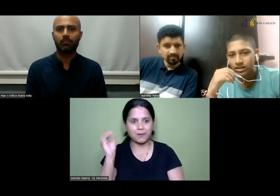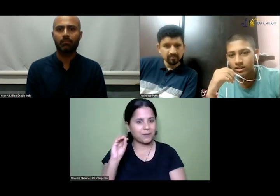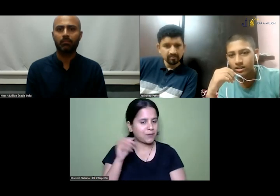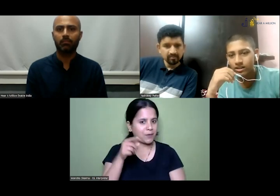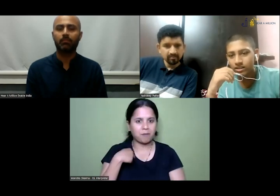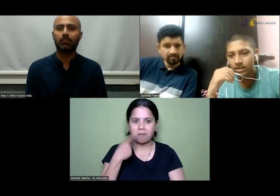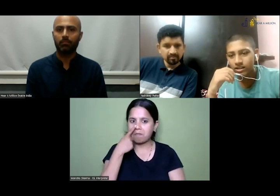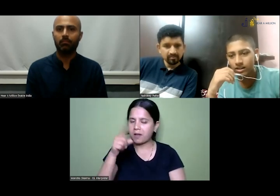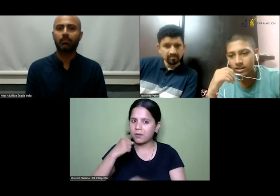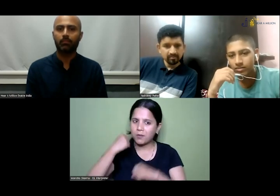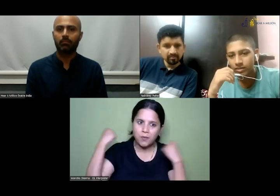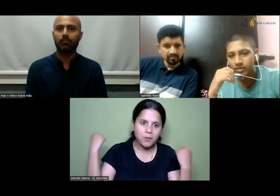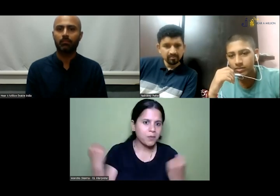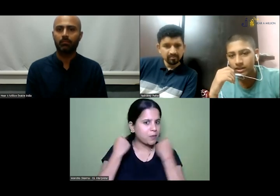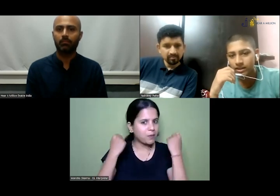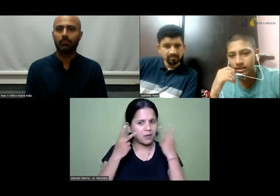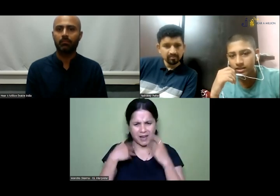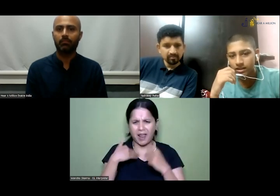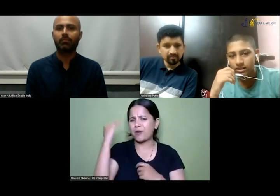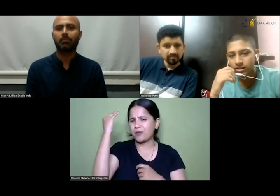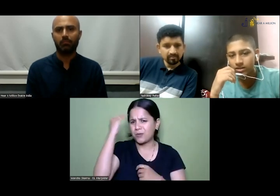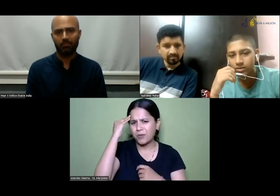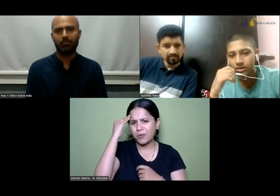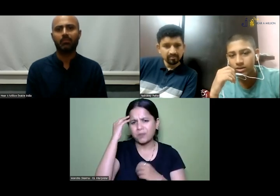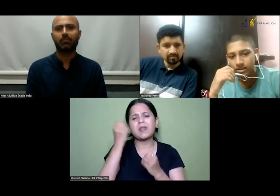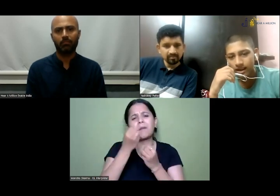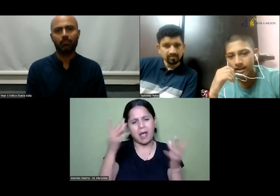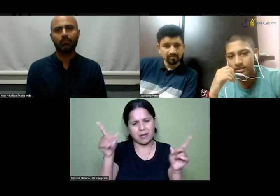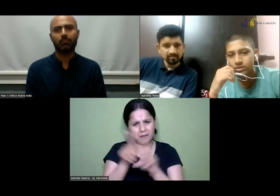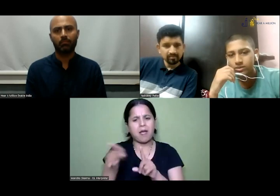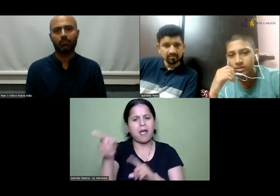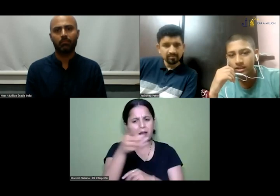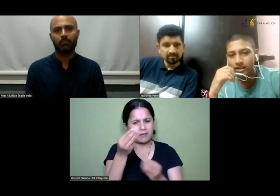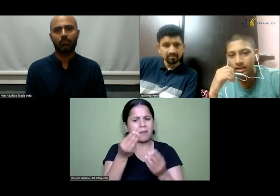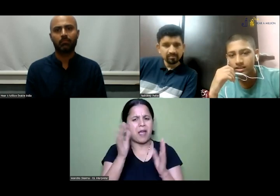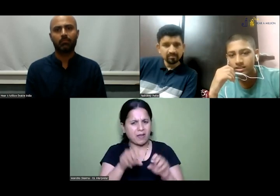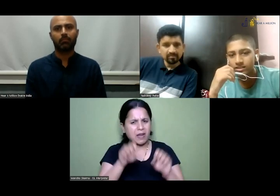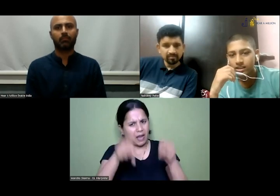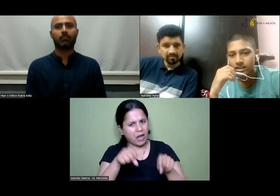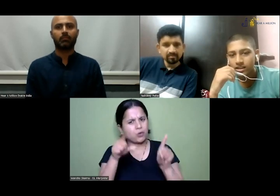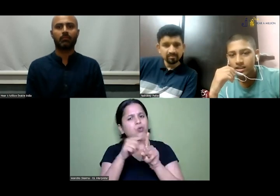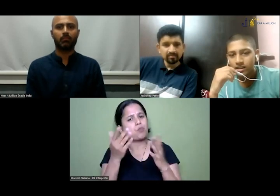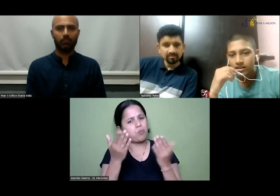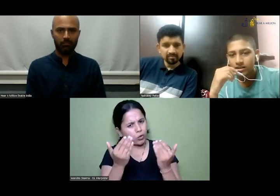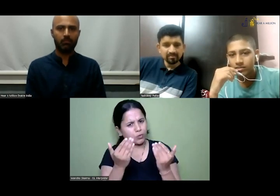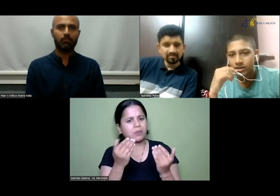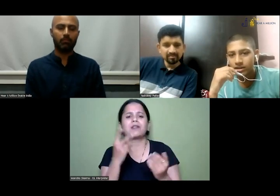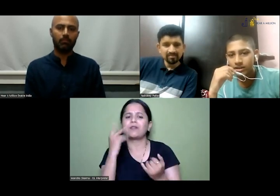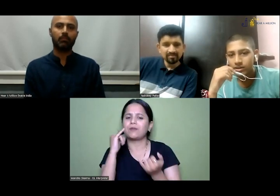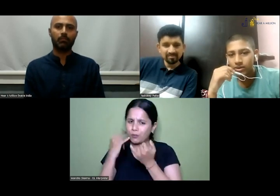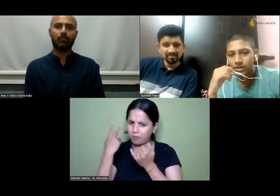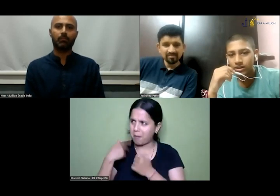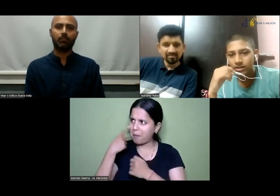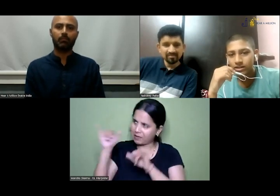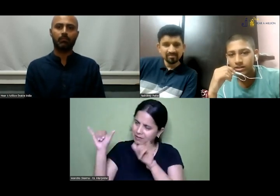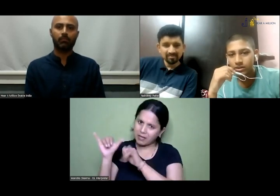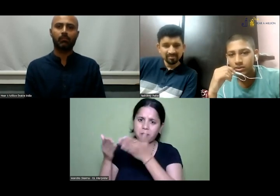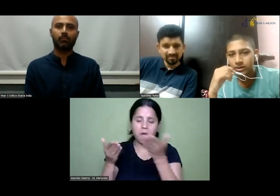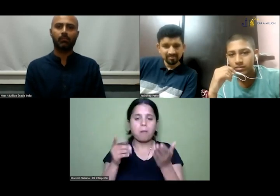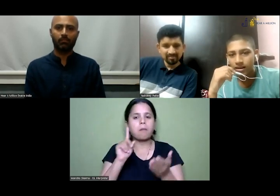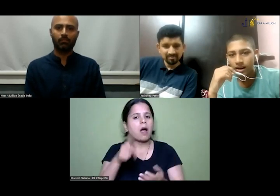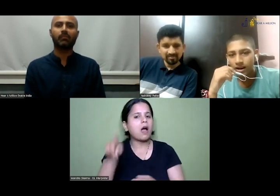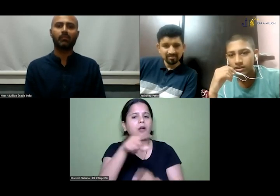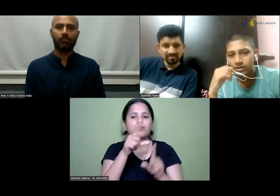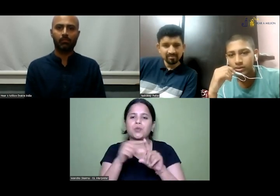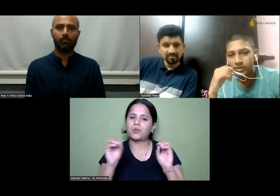know that there are many people like her who can do something like this, but they don't